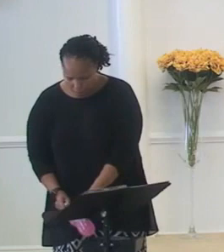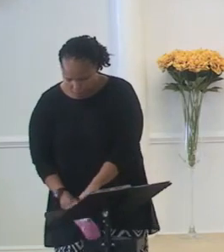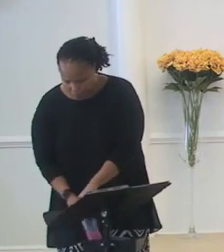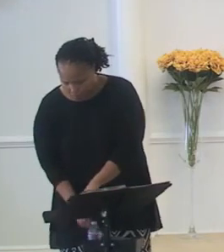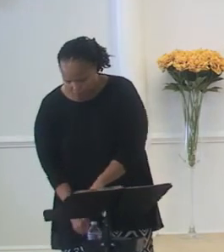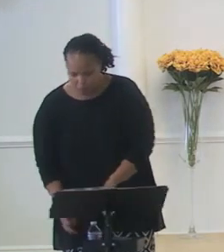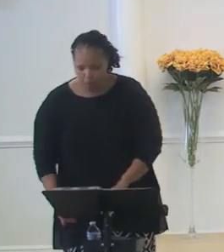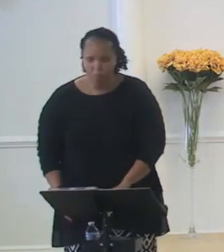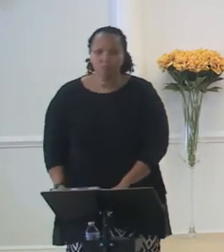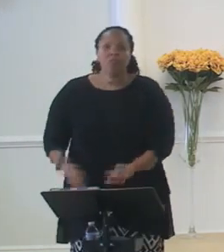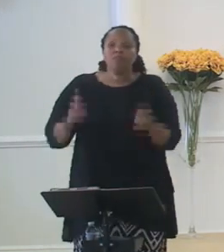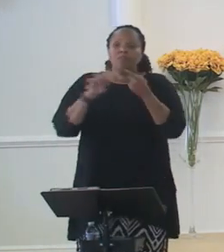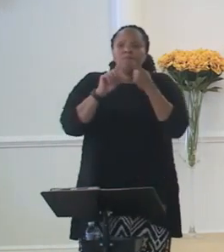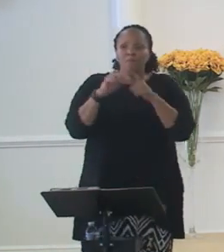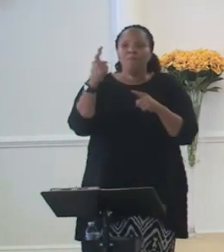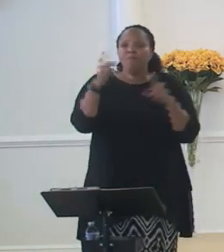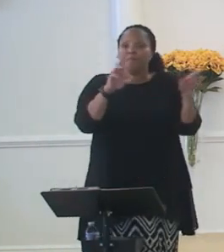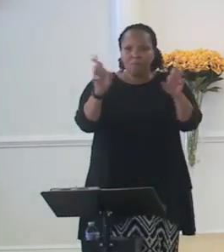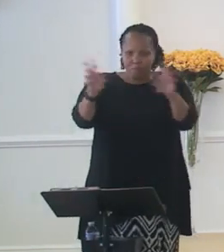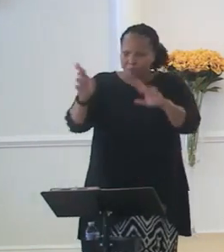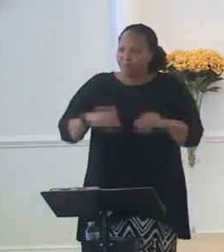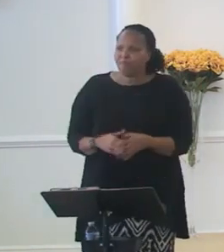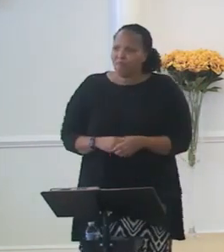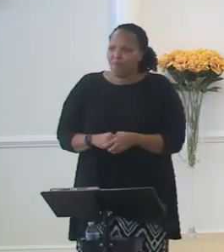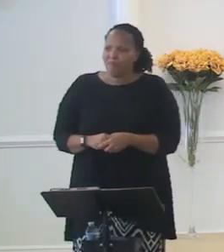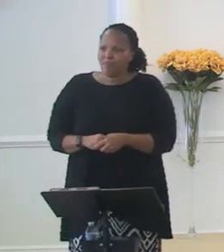Point one. Are you ready?